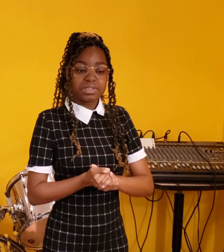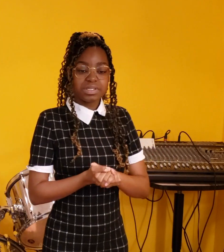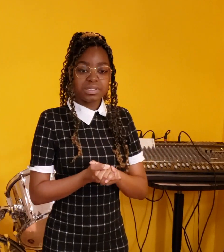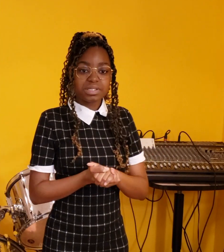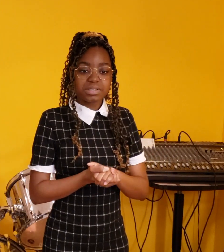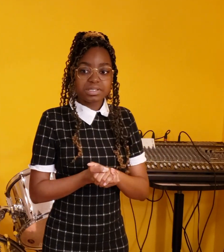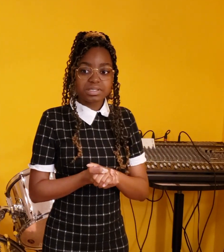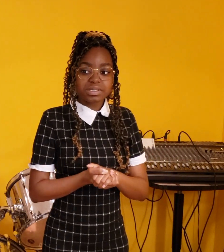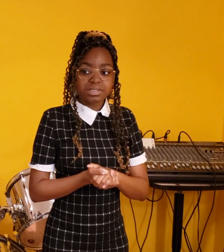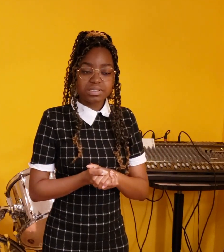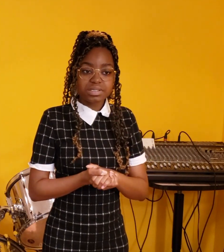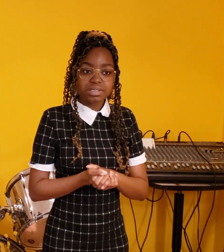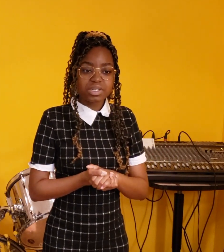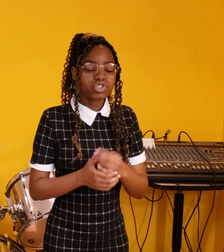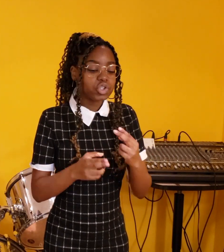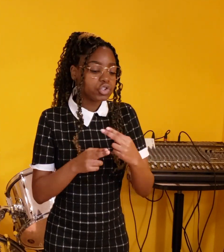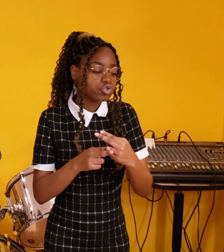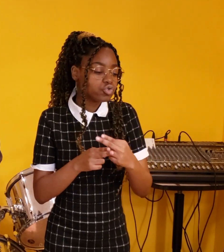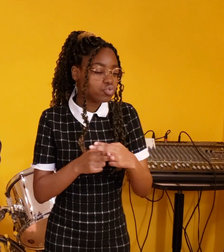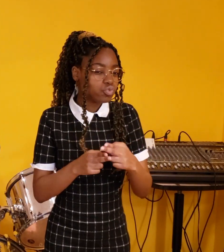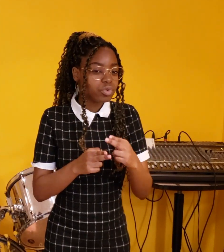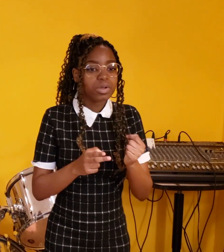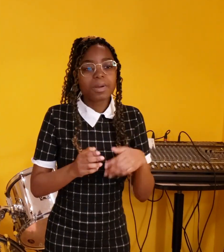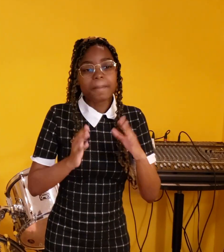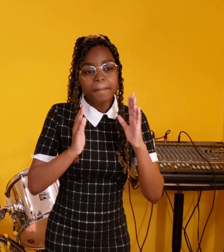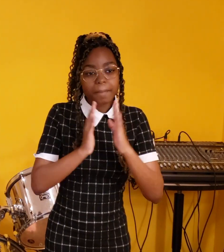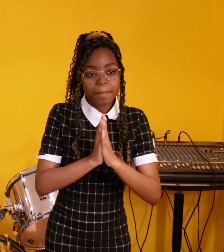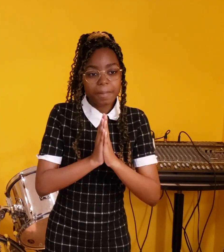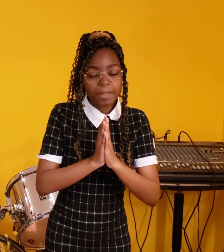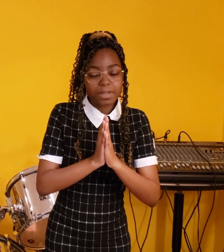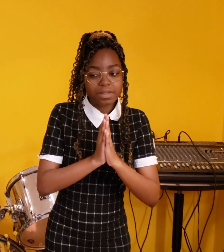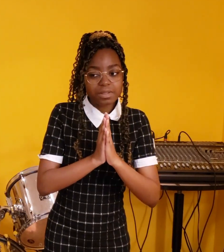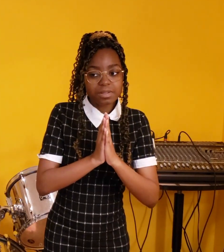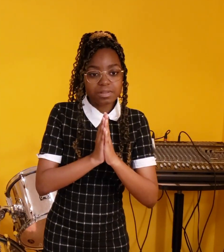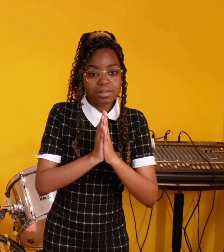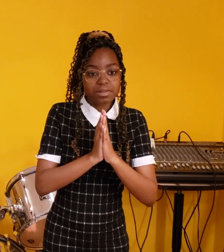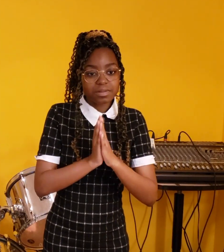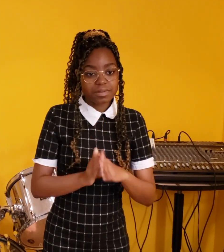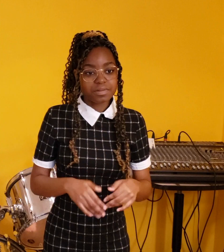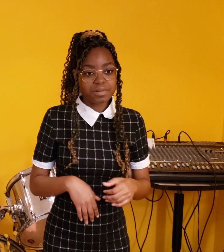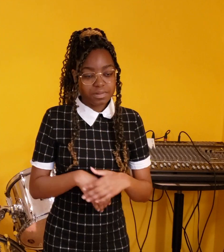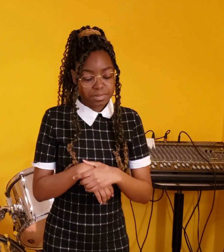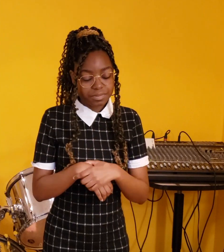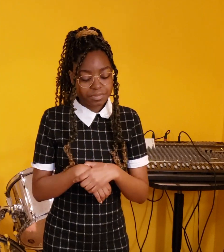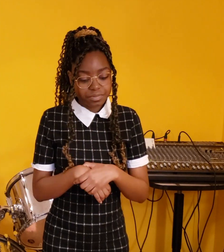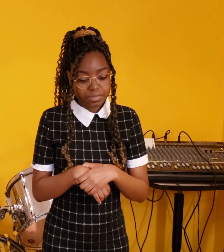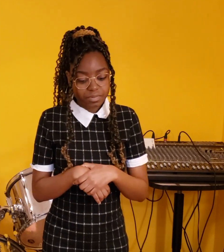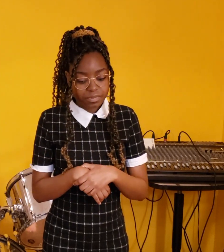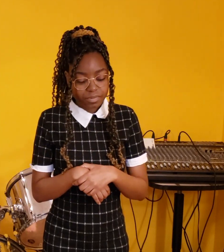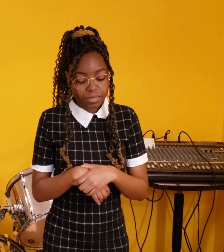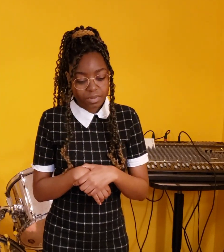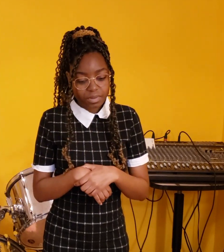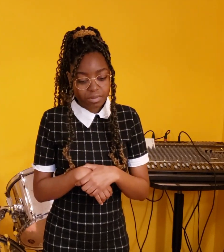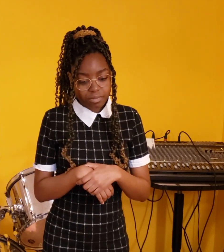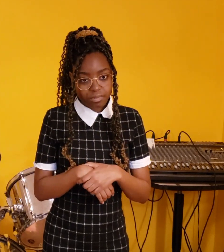do. I'm going to say a short prayer. And you can follow me with that, all right? So he says, so here's a prayer.